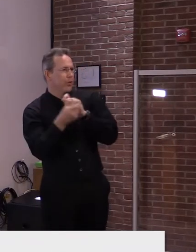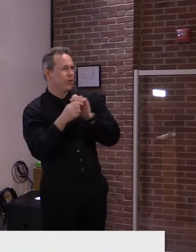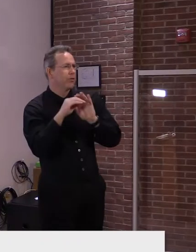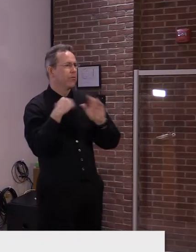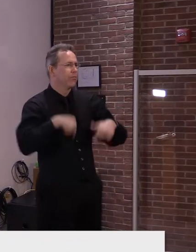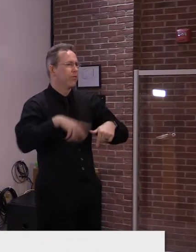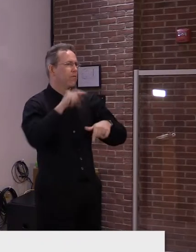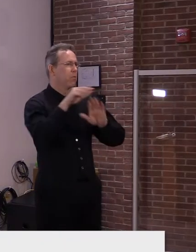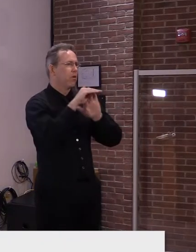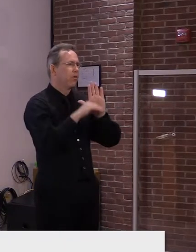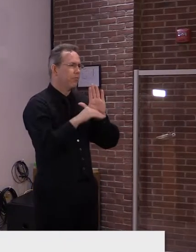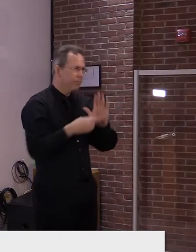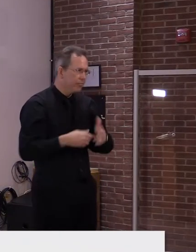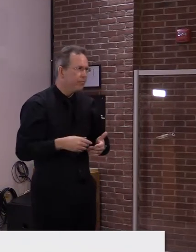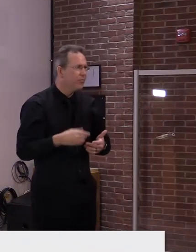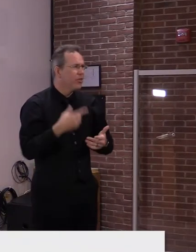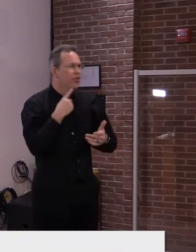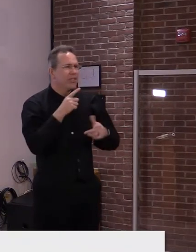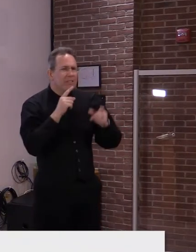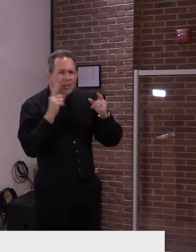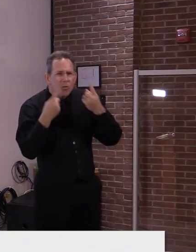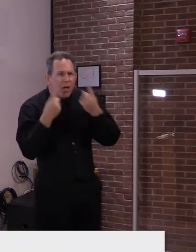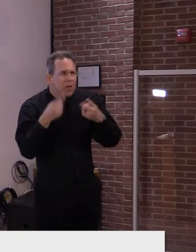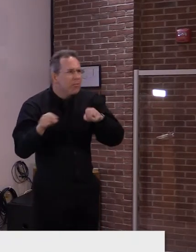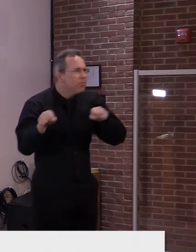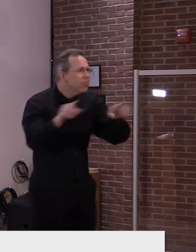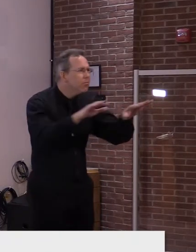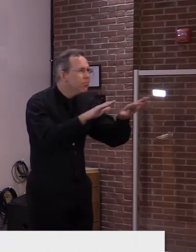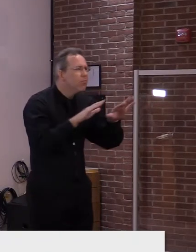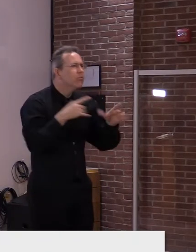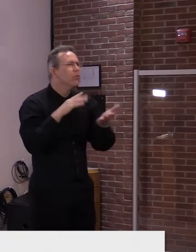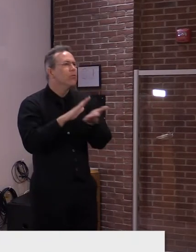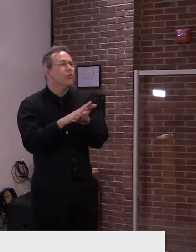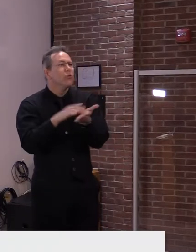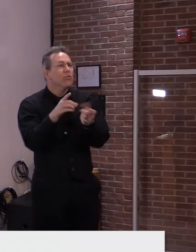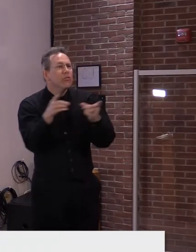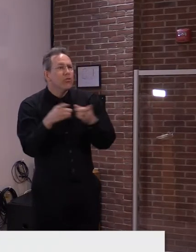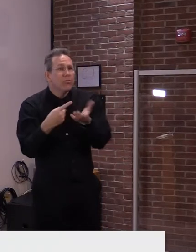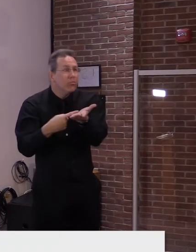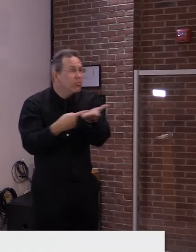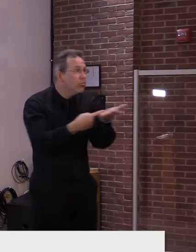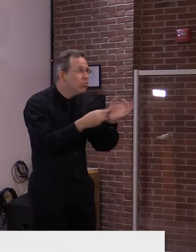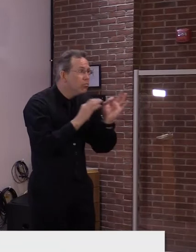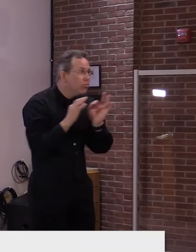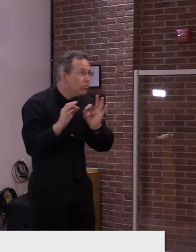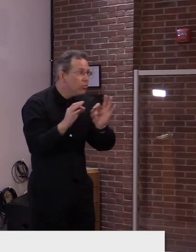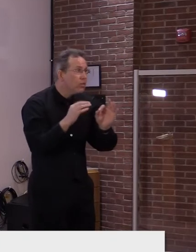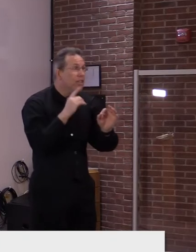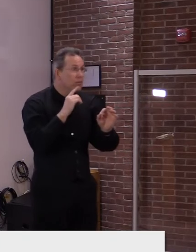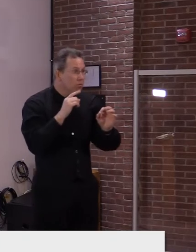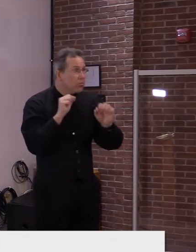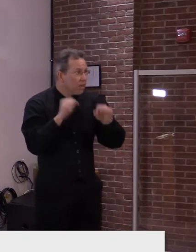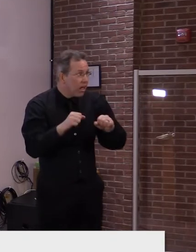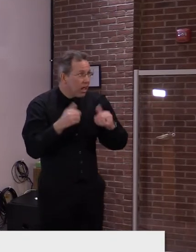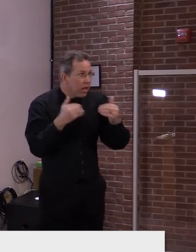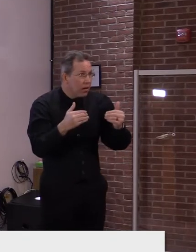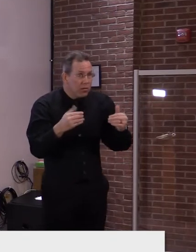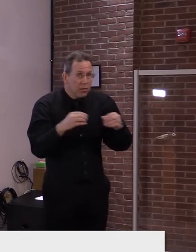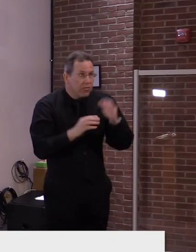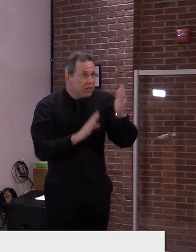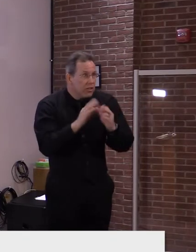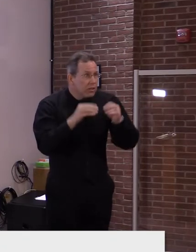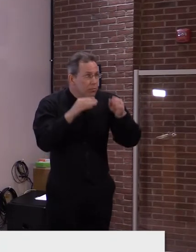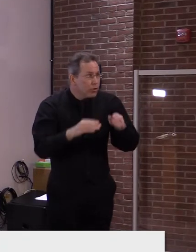are. But we certainly are supportive of students actually getting back into classrooms